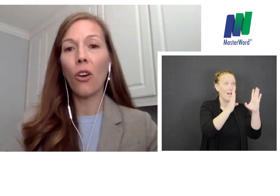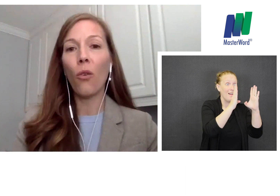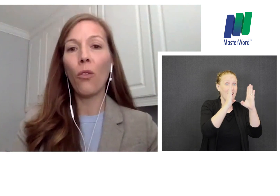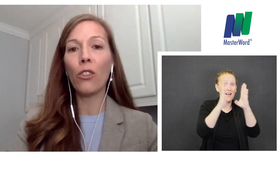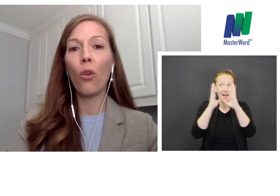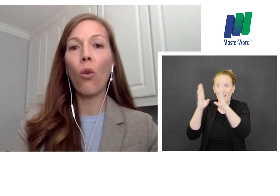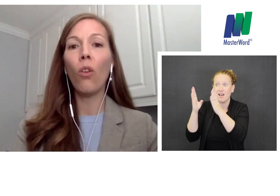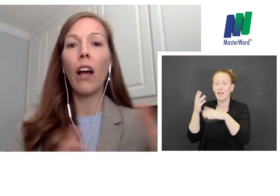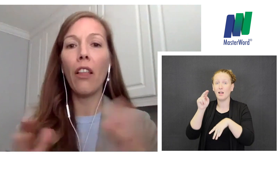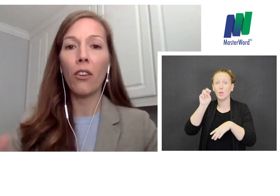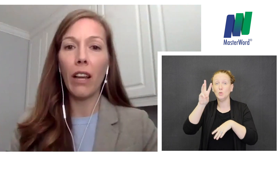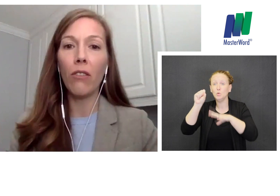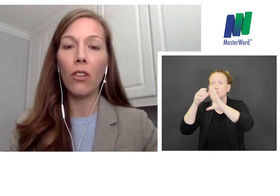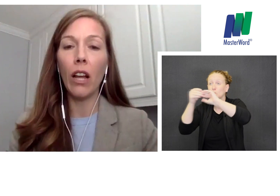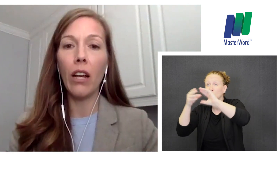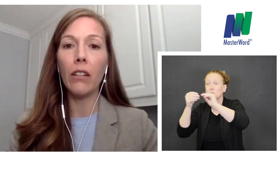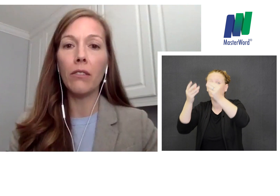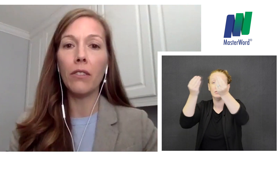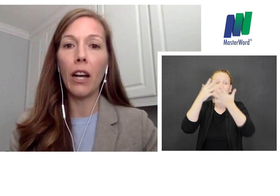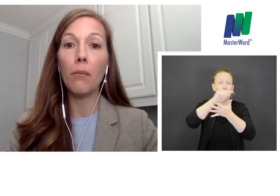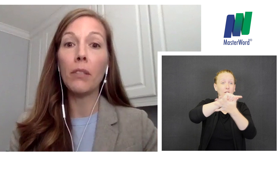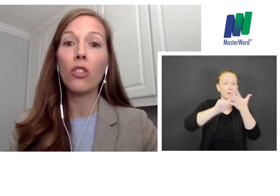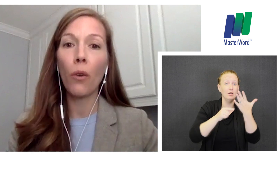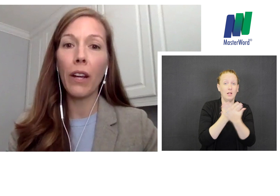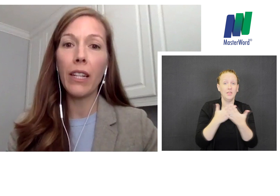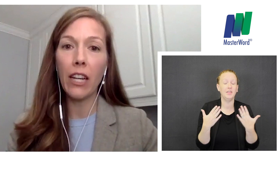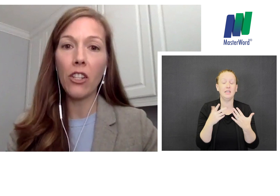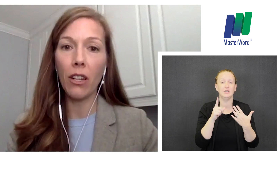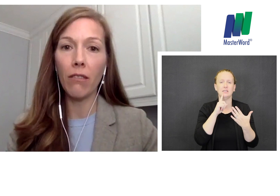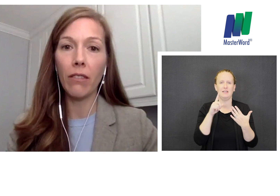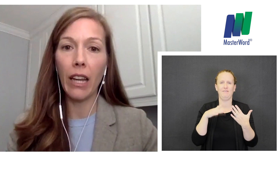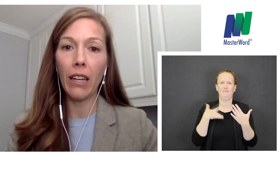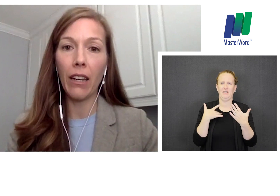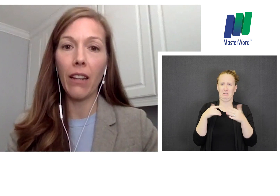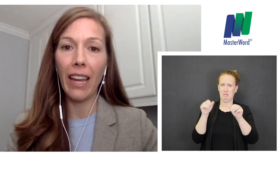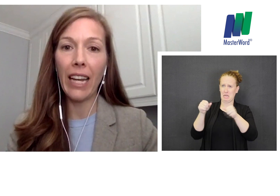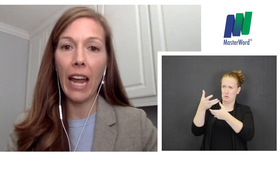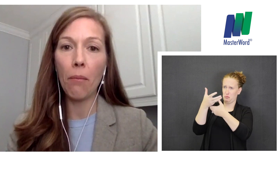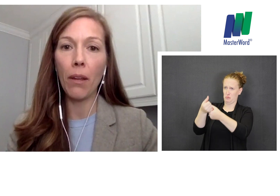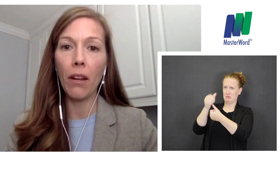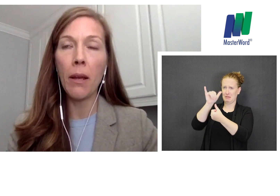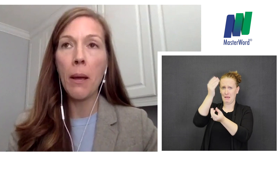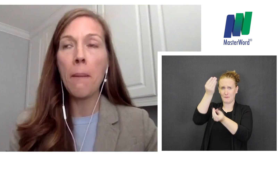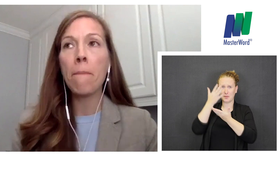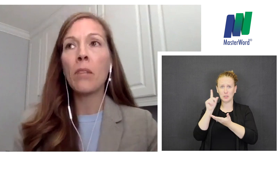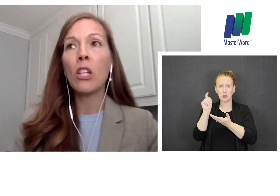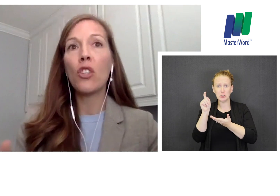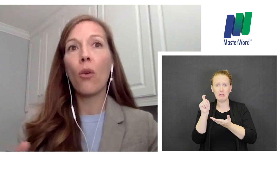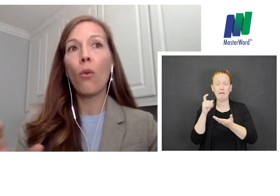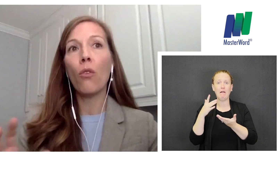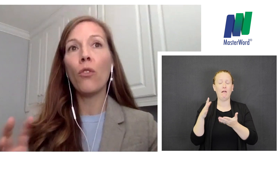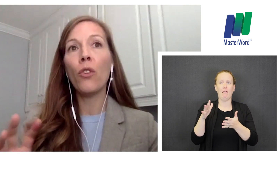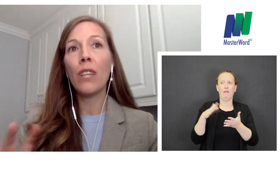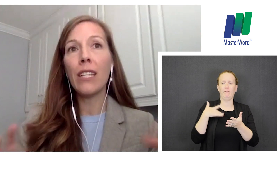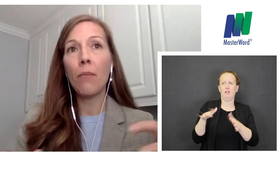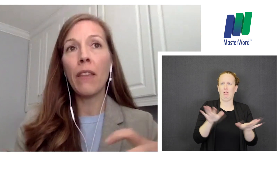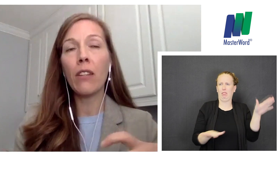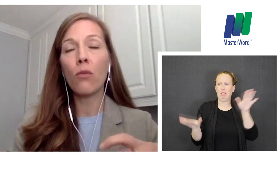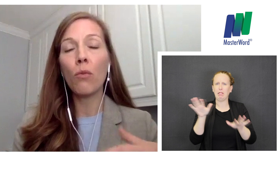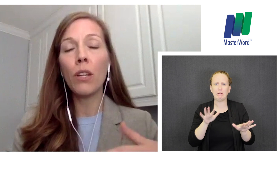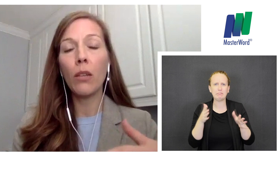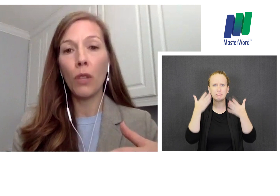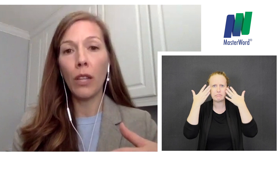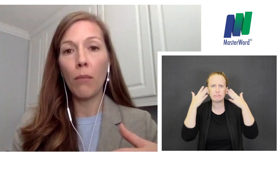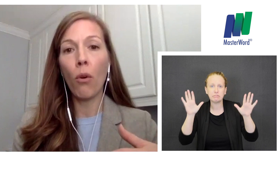And so there's a whole other level of disorientation that can happen. So you said something